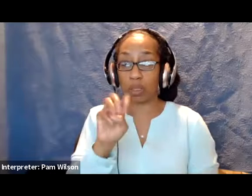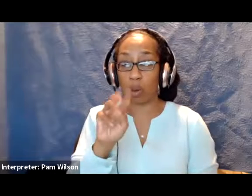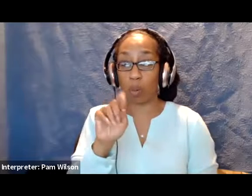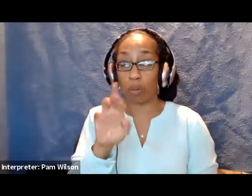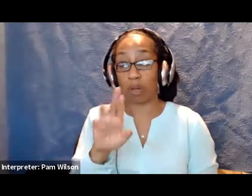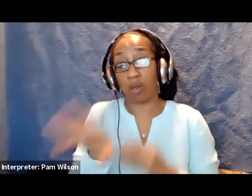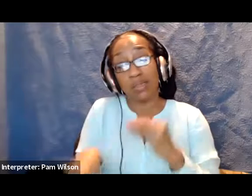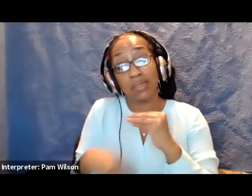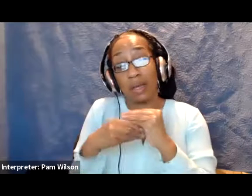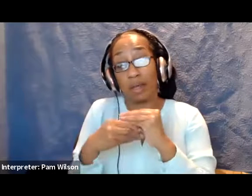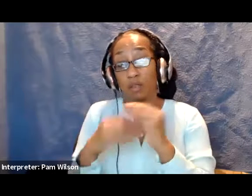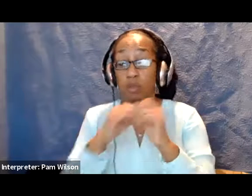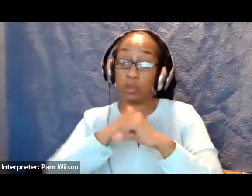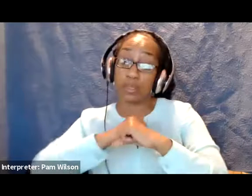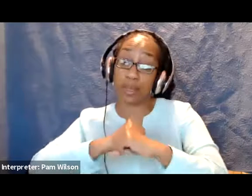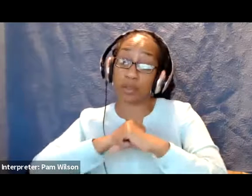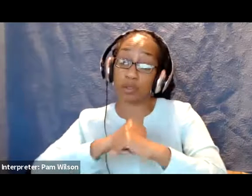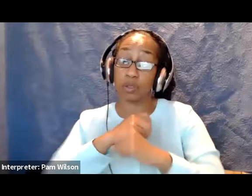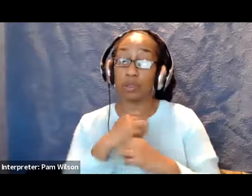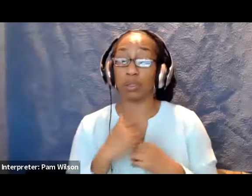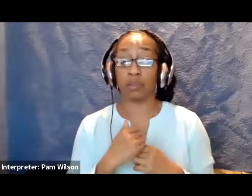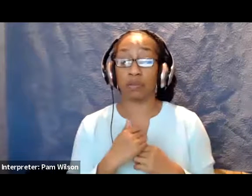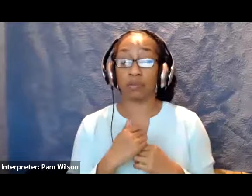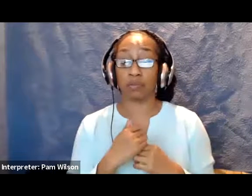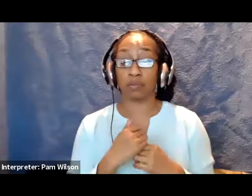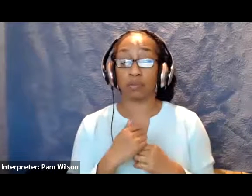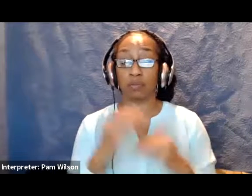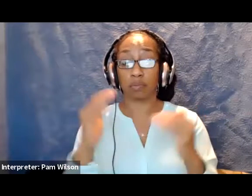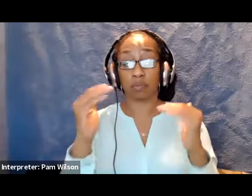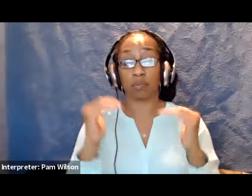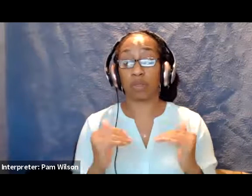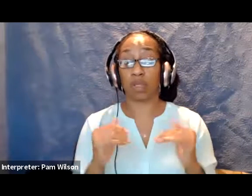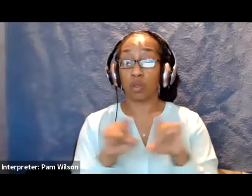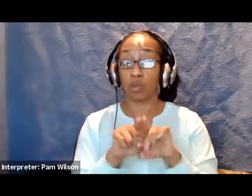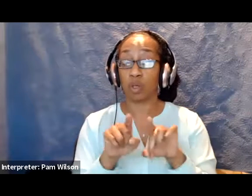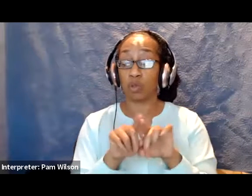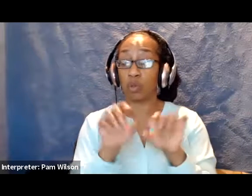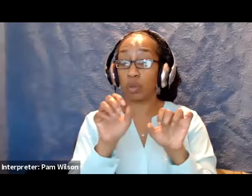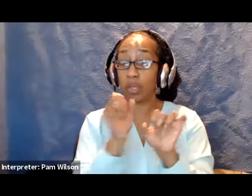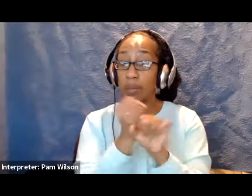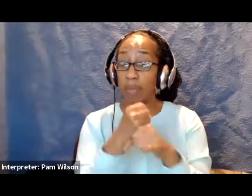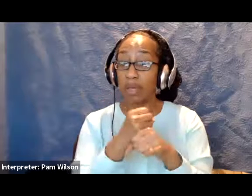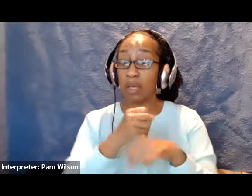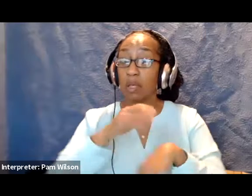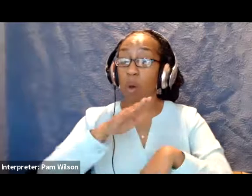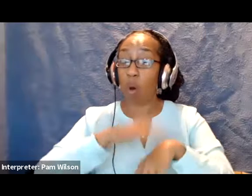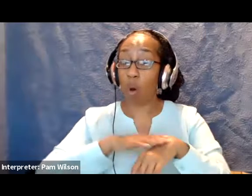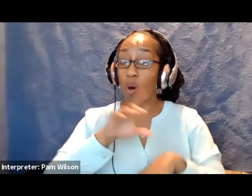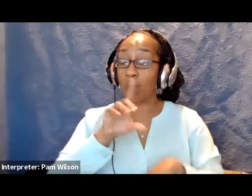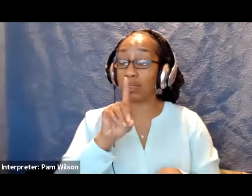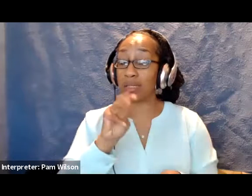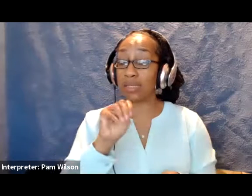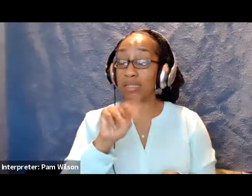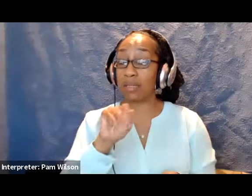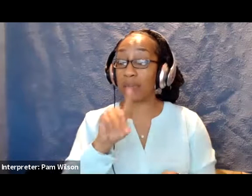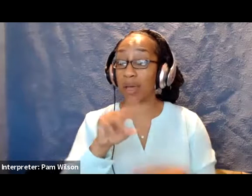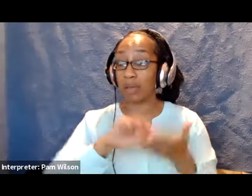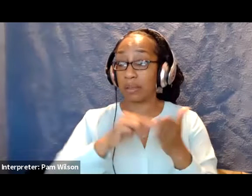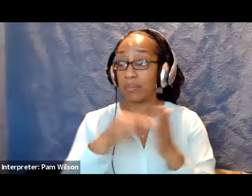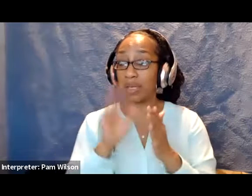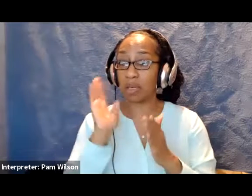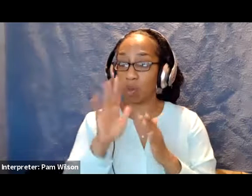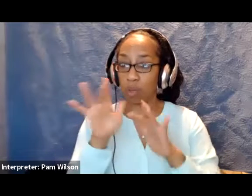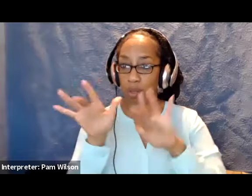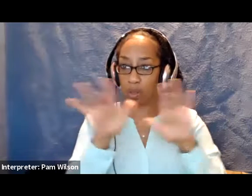level of security. And then you can make your webinar on demand. So it will automatically record the webinar into